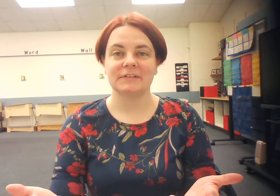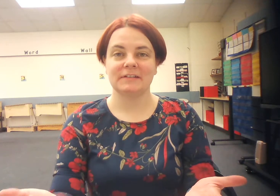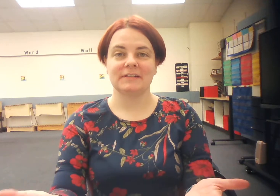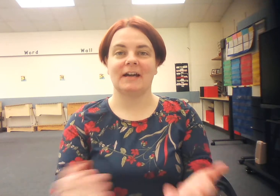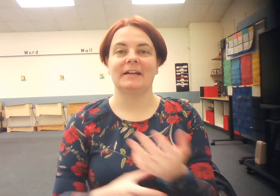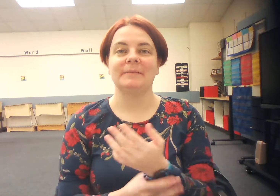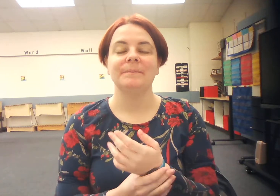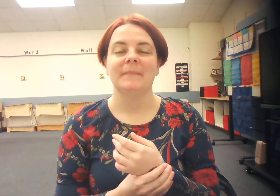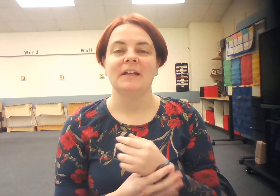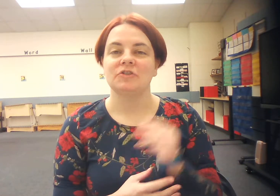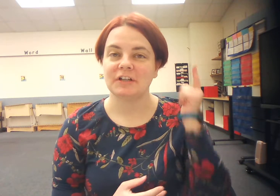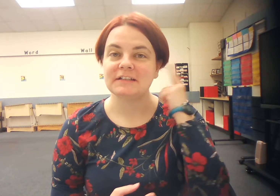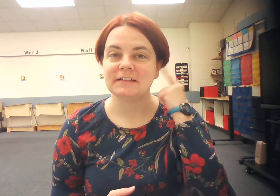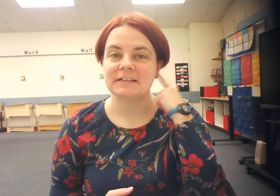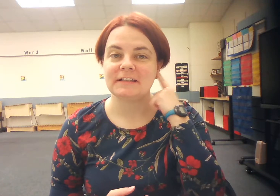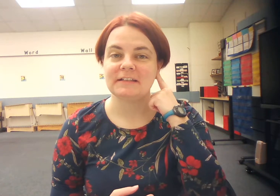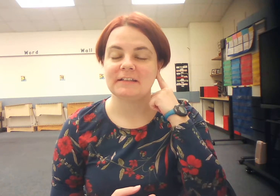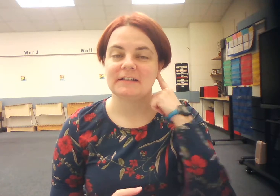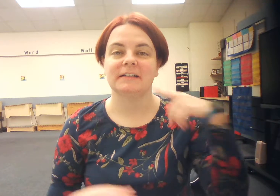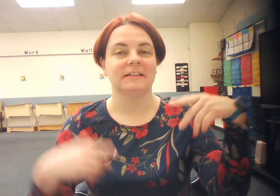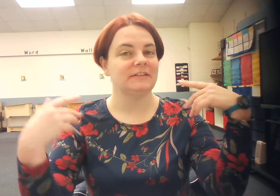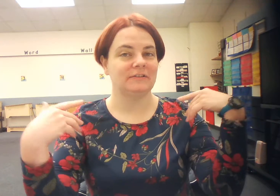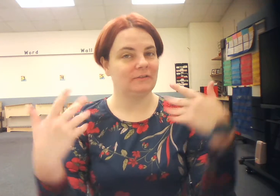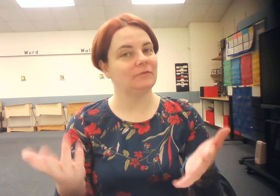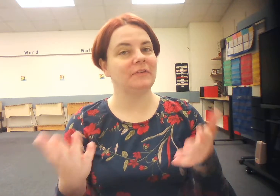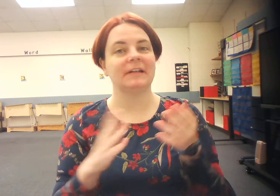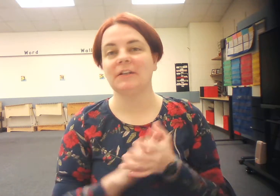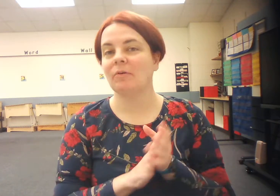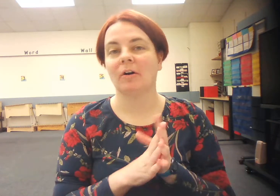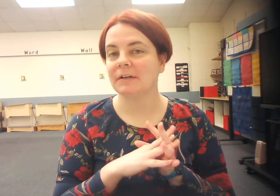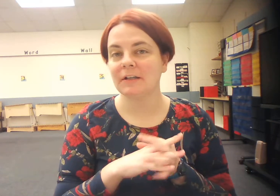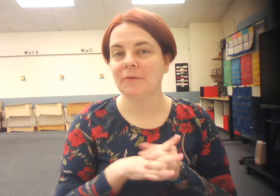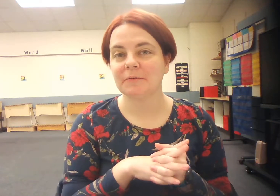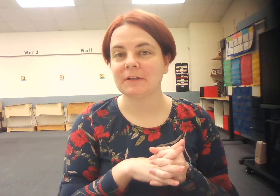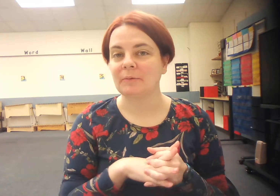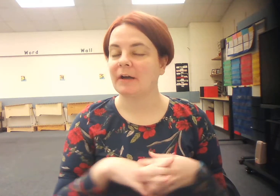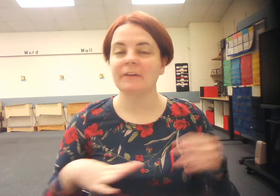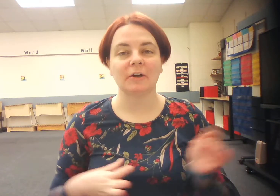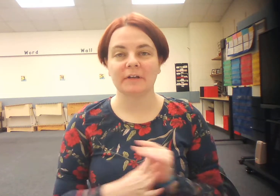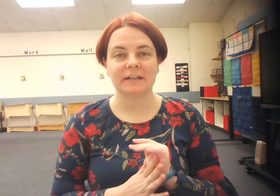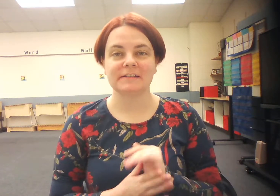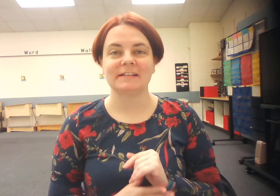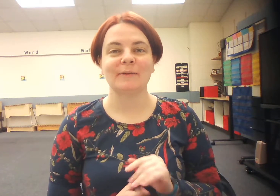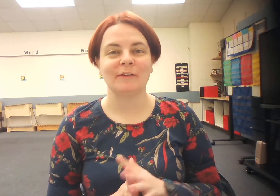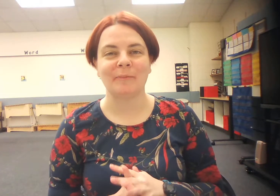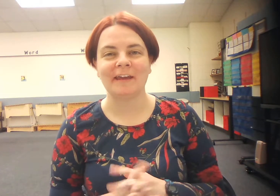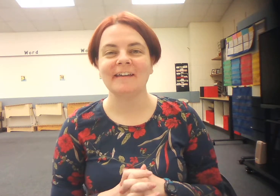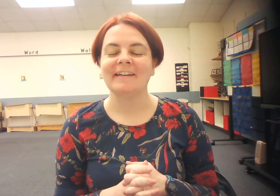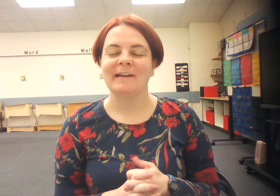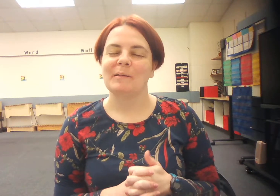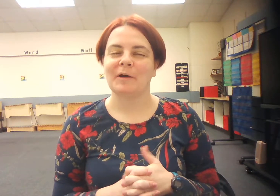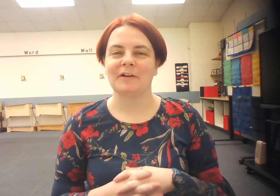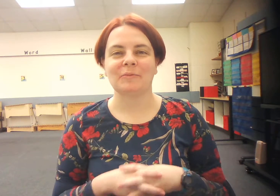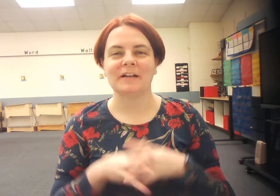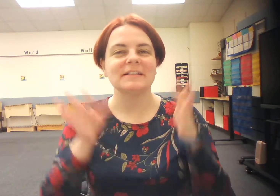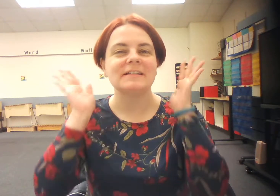time. Just listen, unless you feel like you already know it really well, then go ahead and sing with me. But otherwise, this is